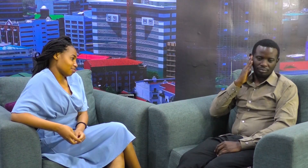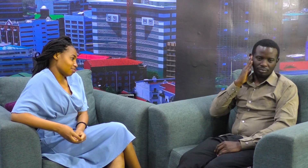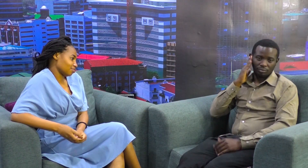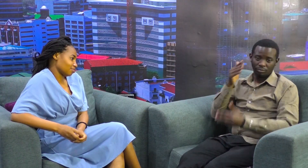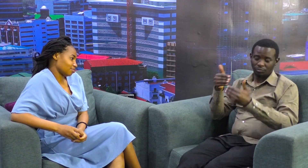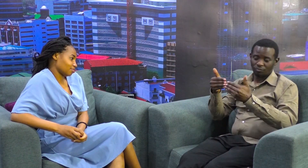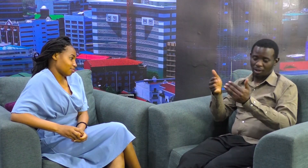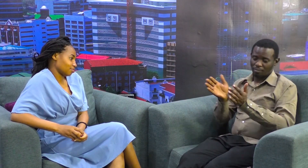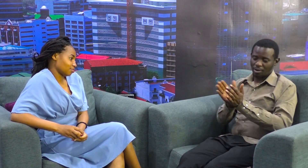person.